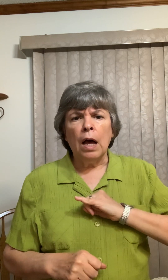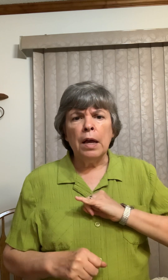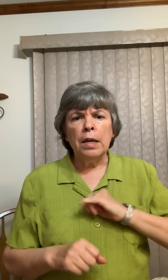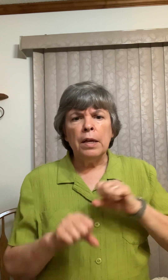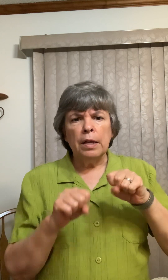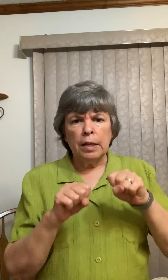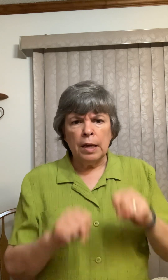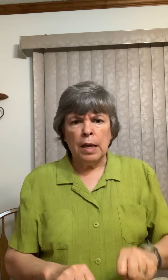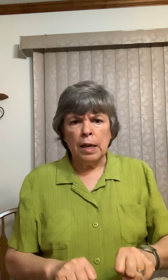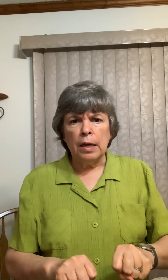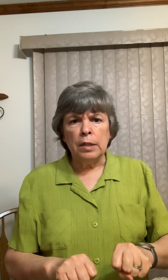I can